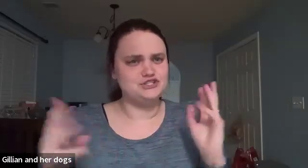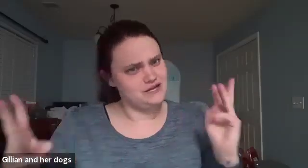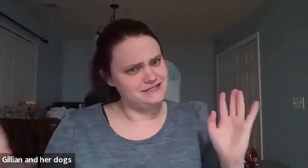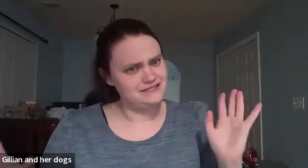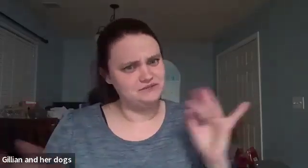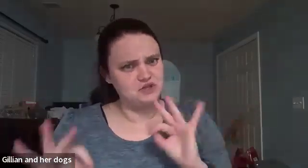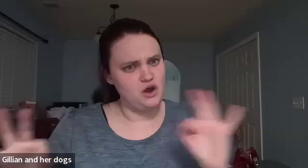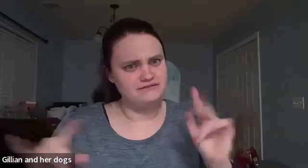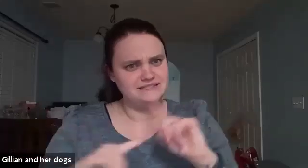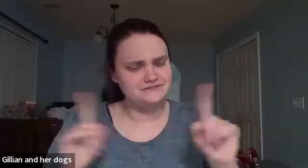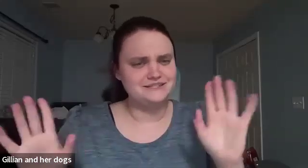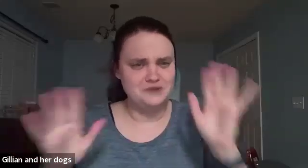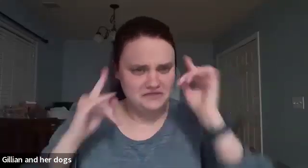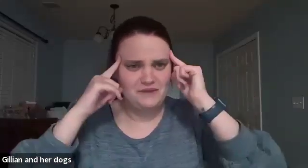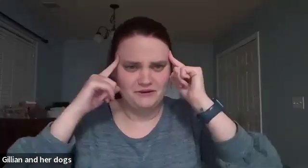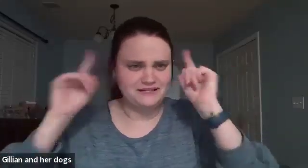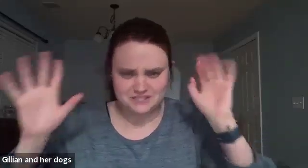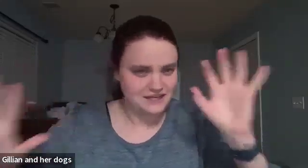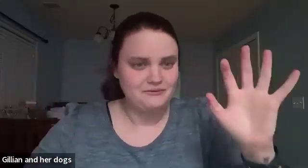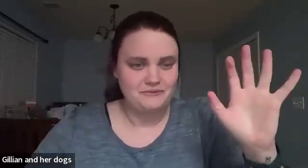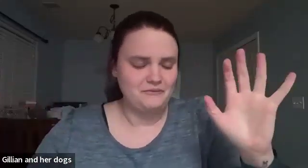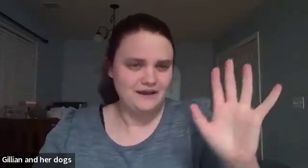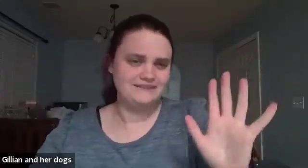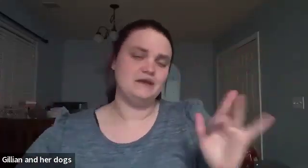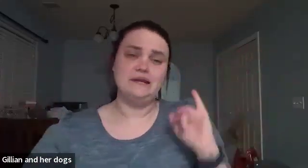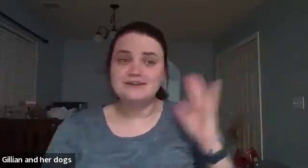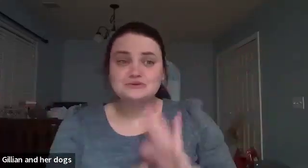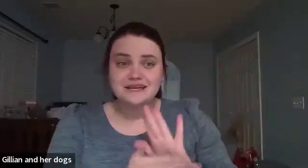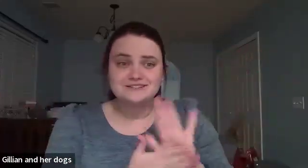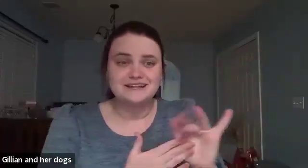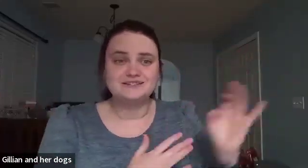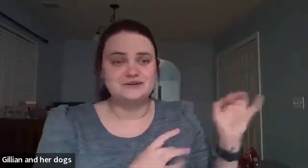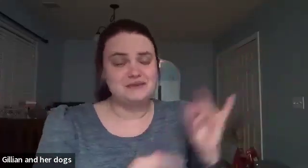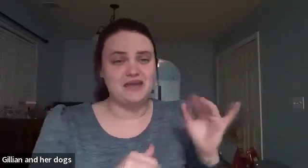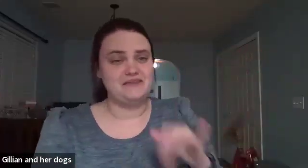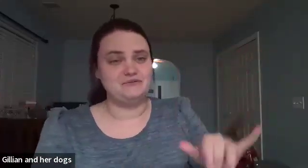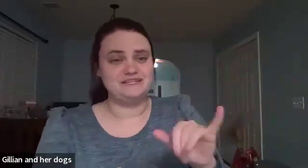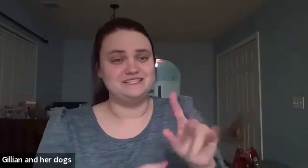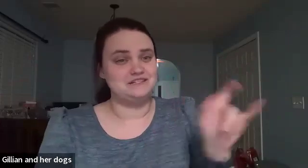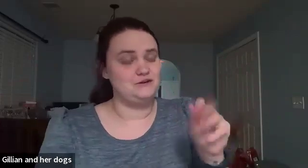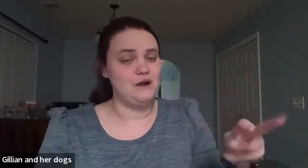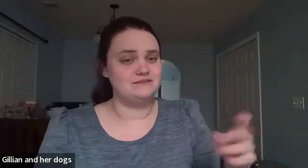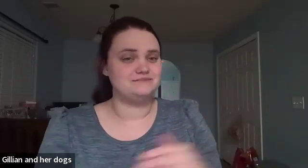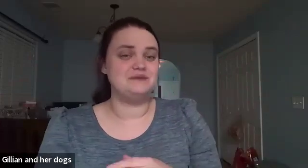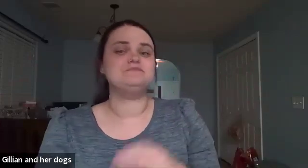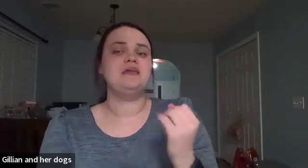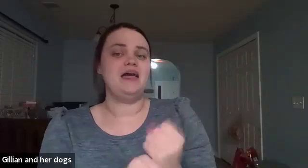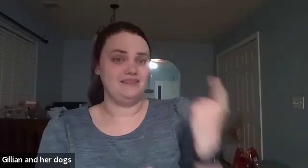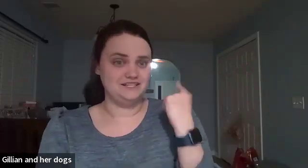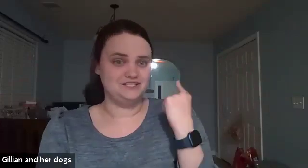just crazy because it was off and different. So I think my brain is just like, what? And we didn't have school yesterday. So getting back in that routine is just a little wild sometimes. Last